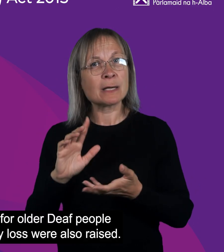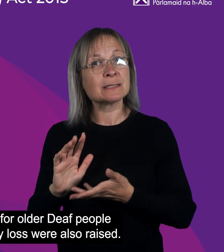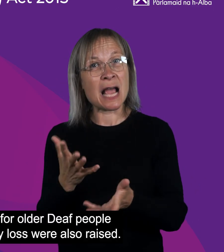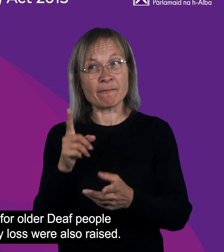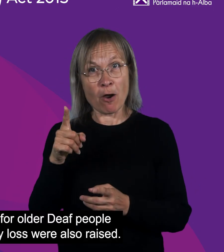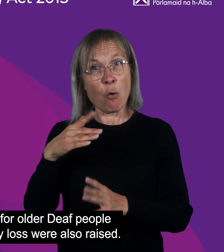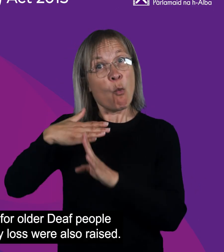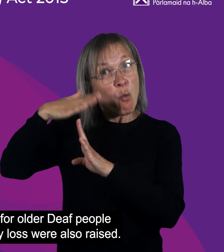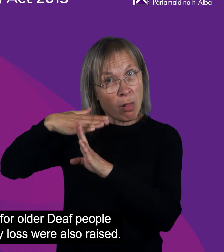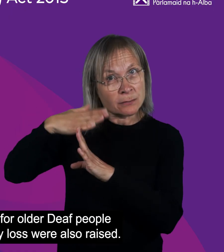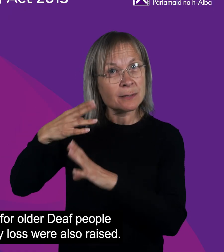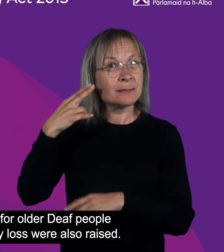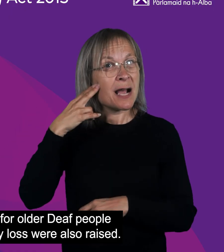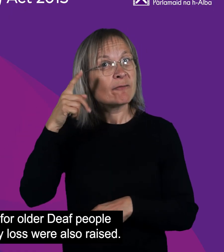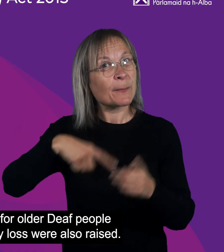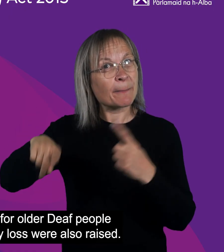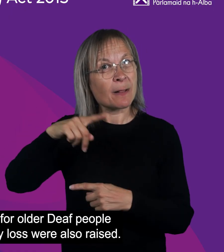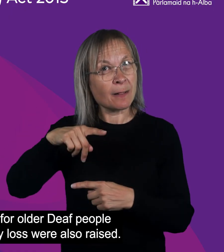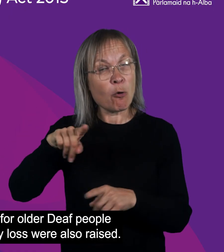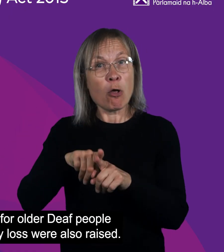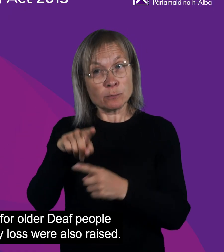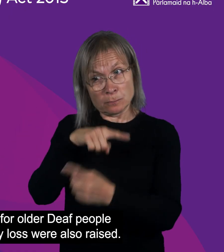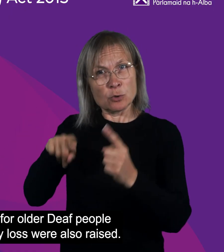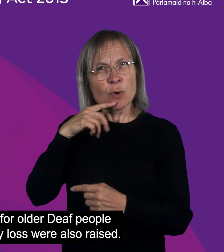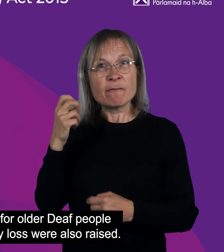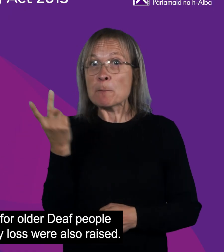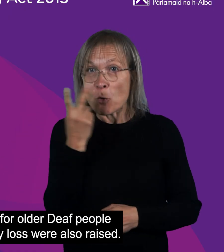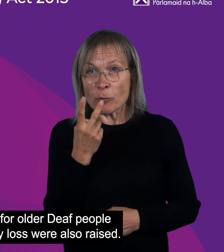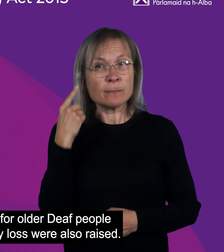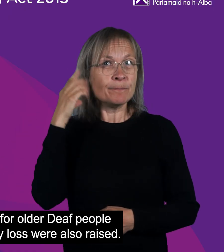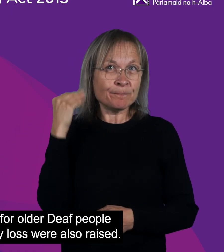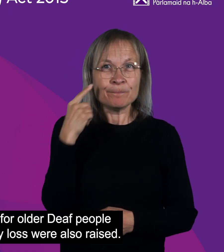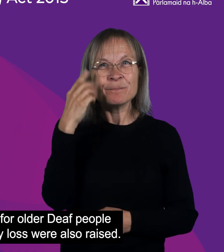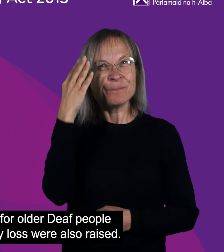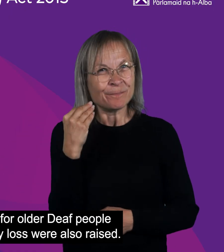Concerns about services for older deaf people and those with dual sensory loss were also raised.